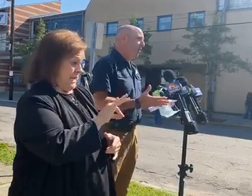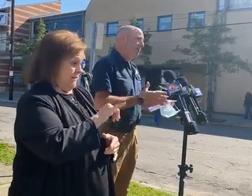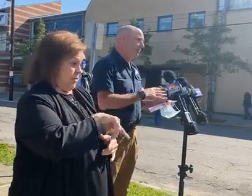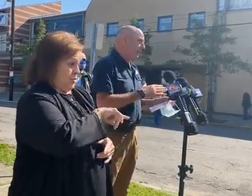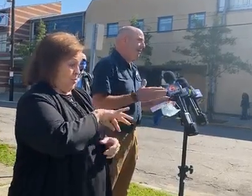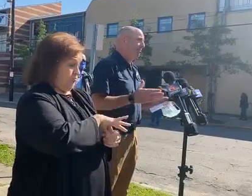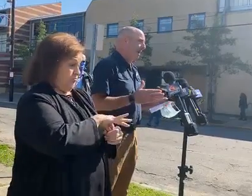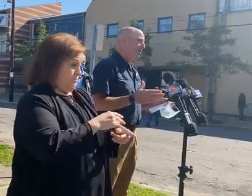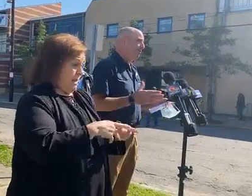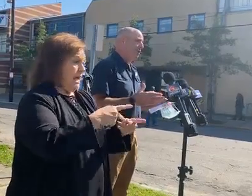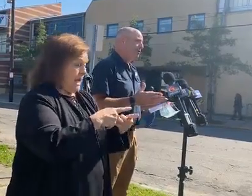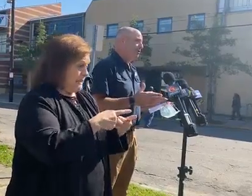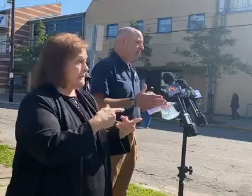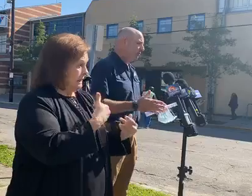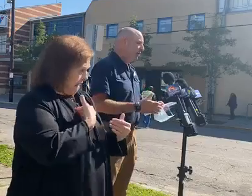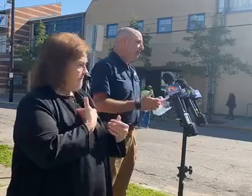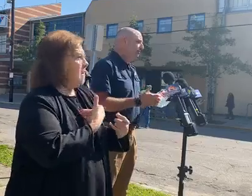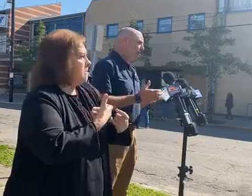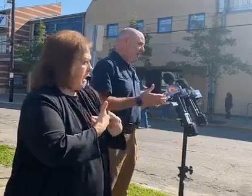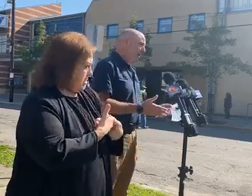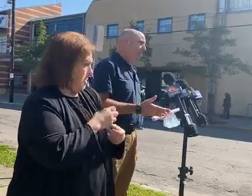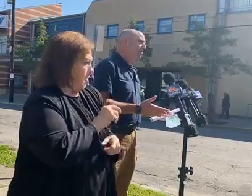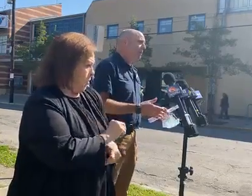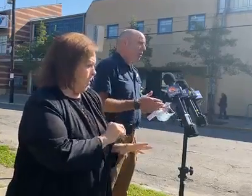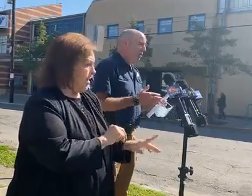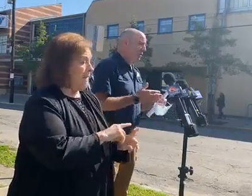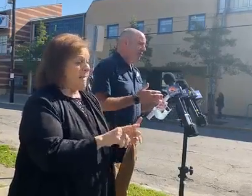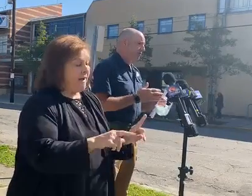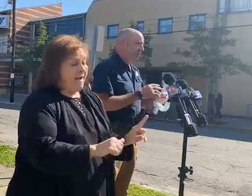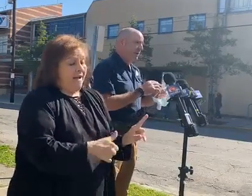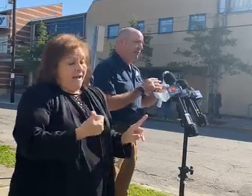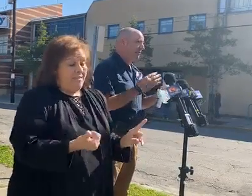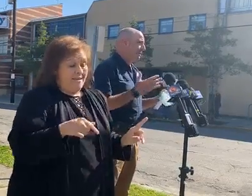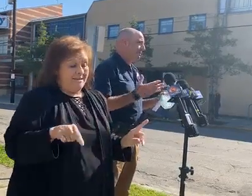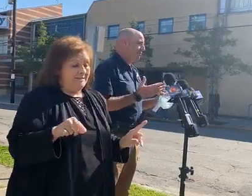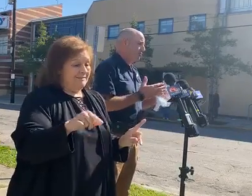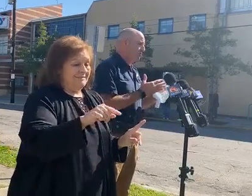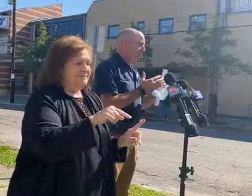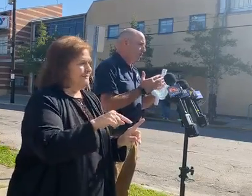now they have power, no issues. For the others, there's